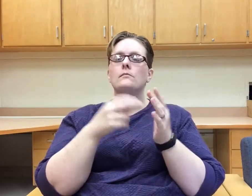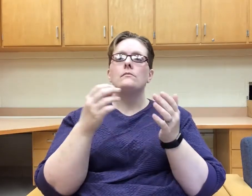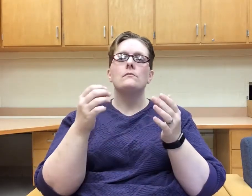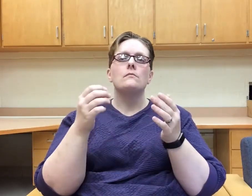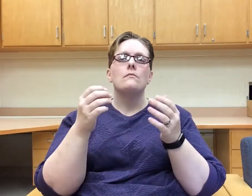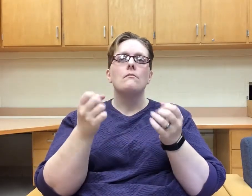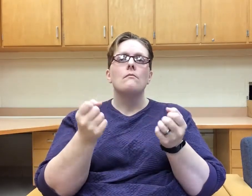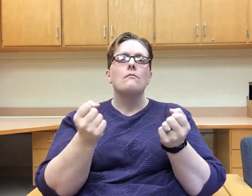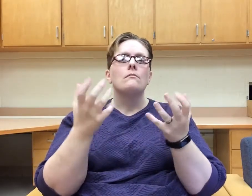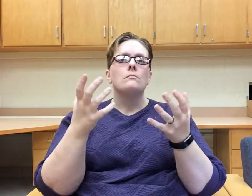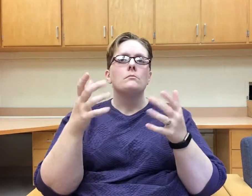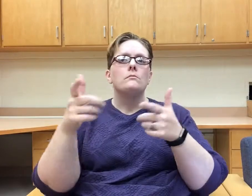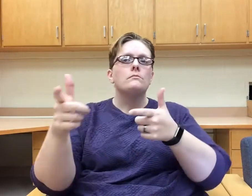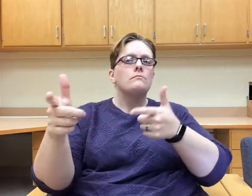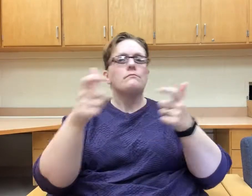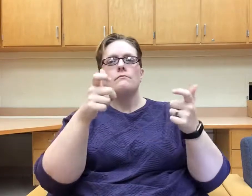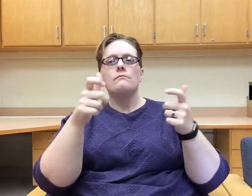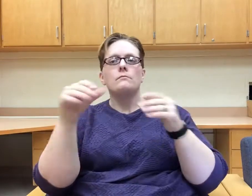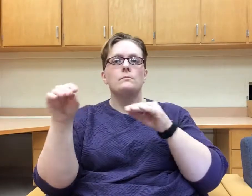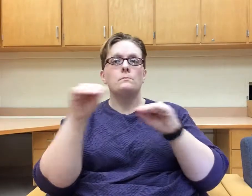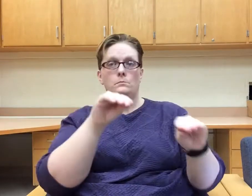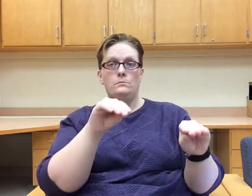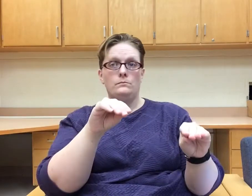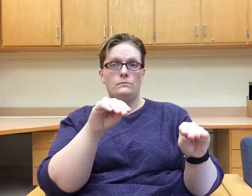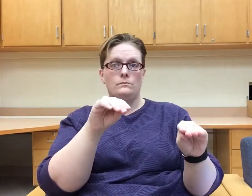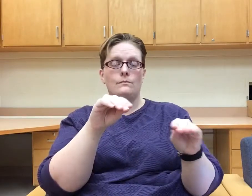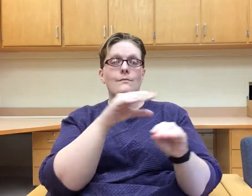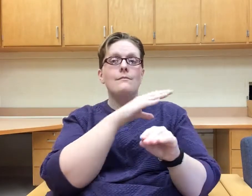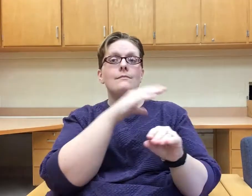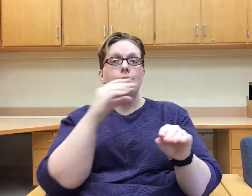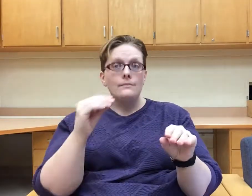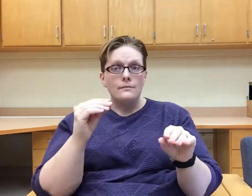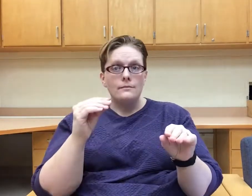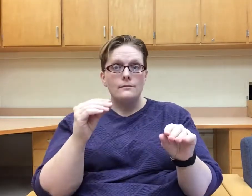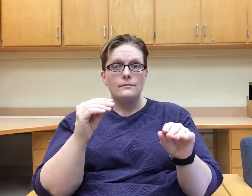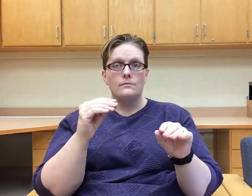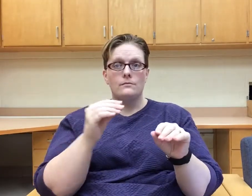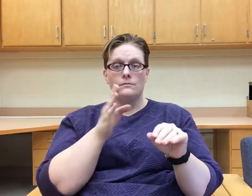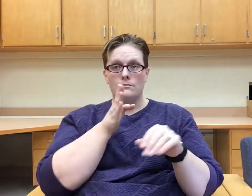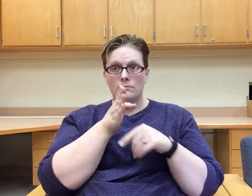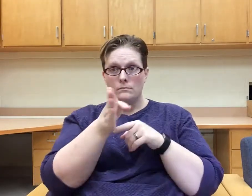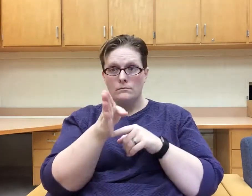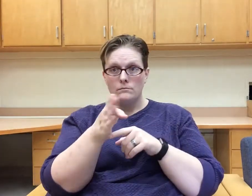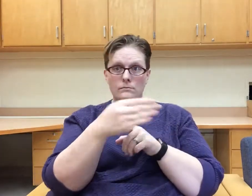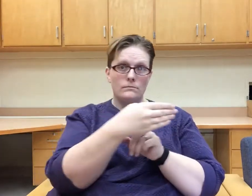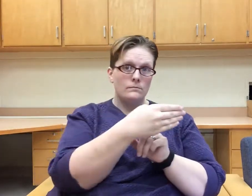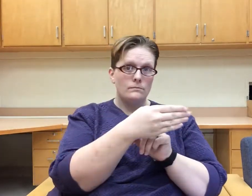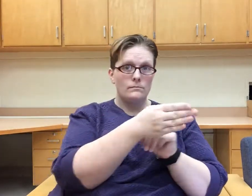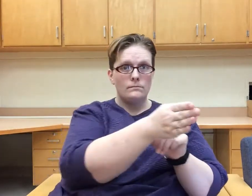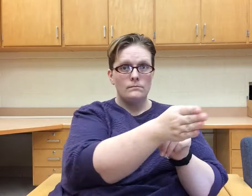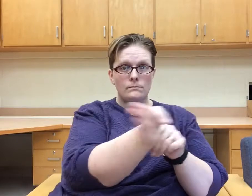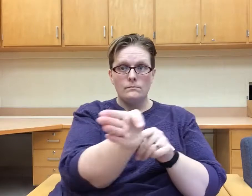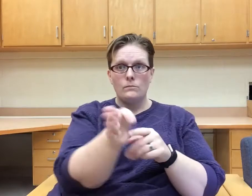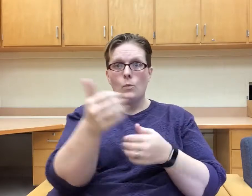velocity. But that means how fast something is moving and what direction it's going